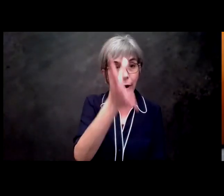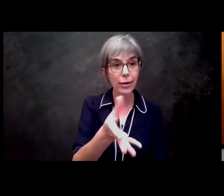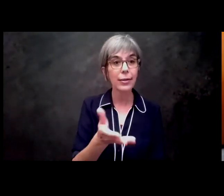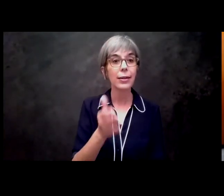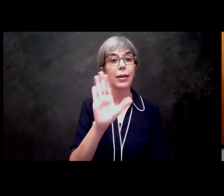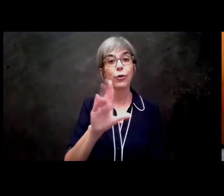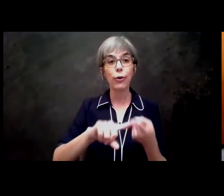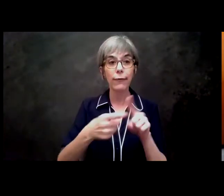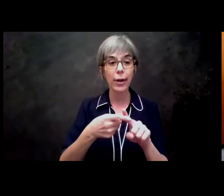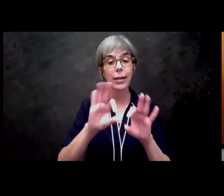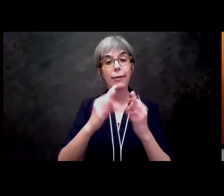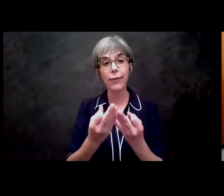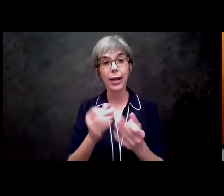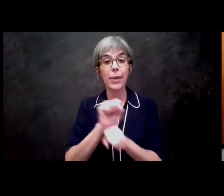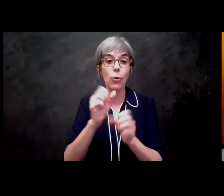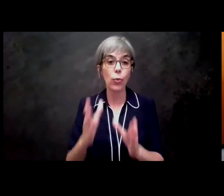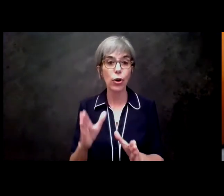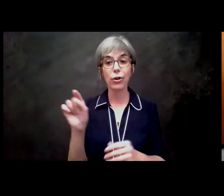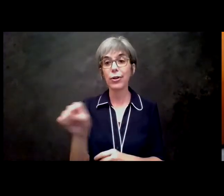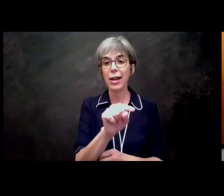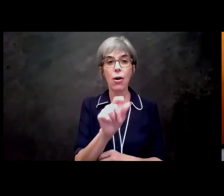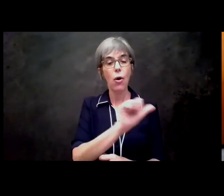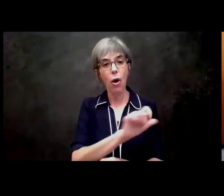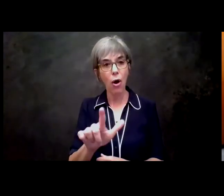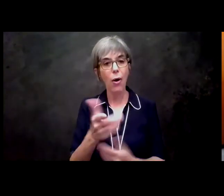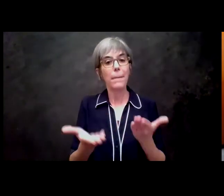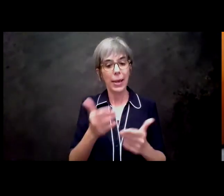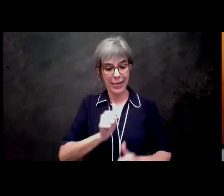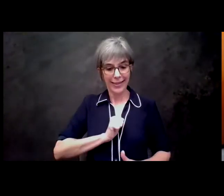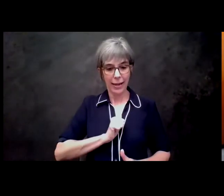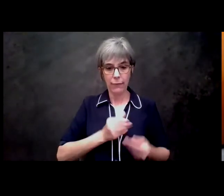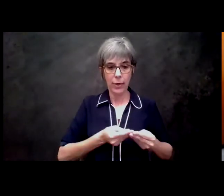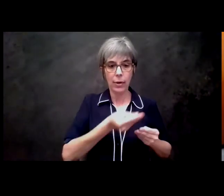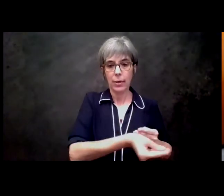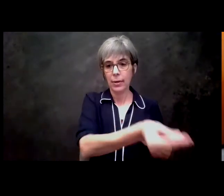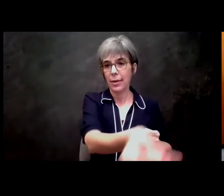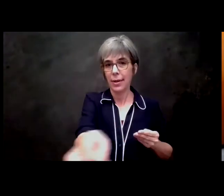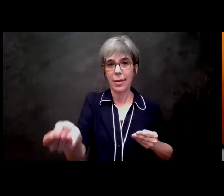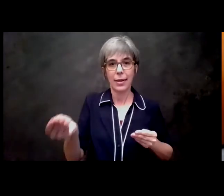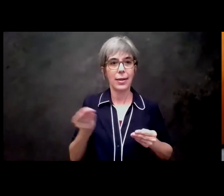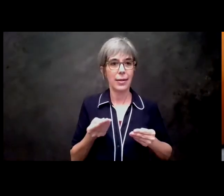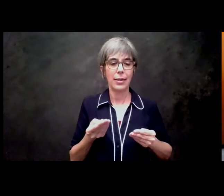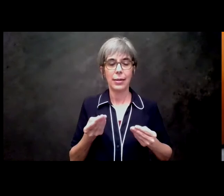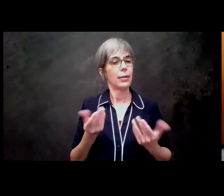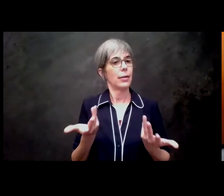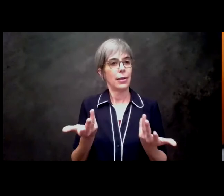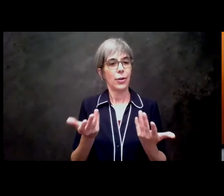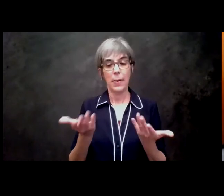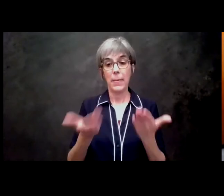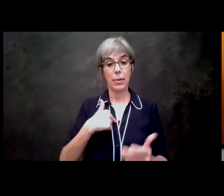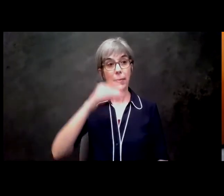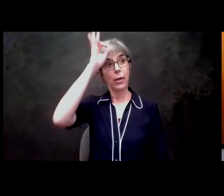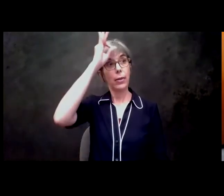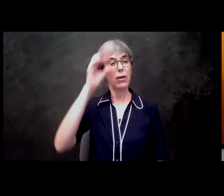your friends, your team, and you might not even know you're infected. We must do everything in our power as a